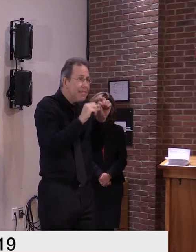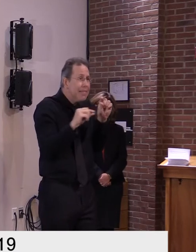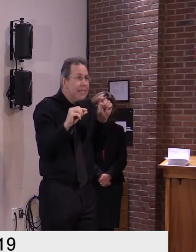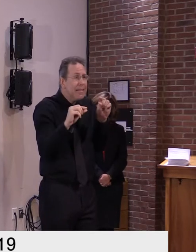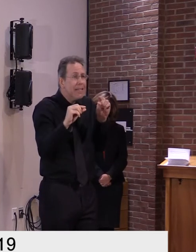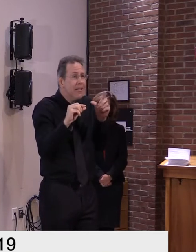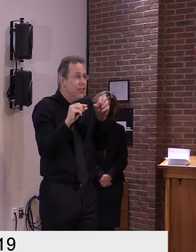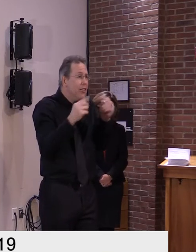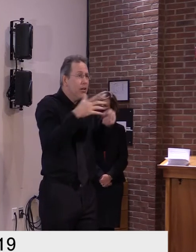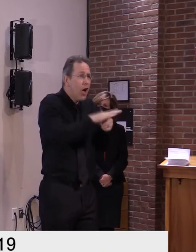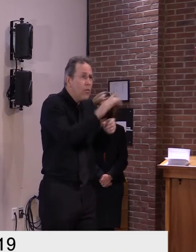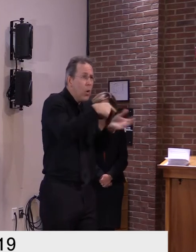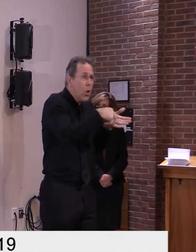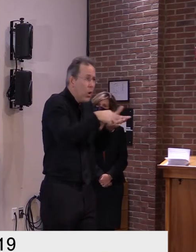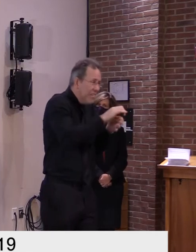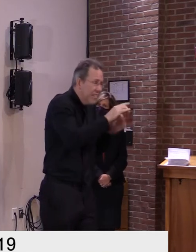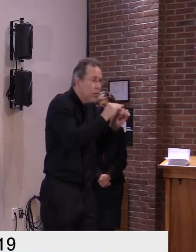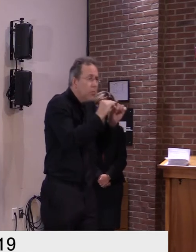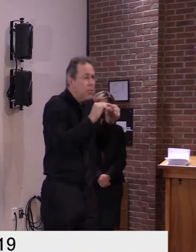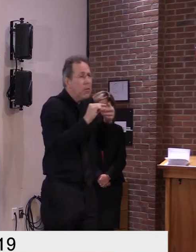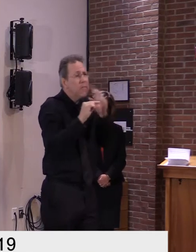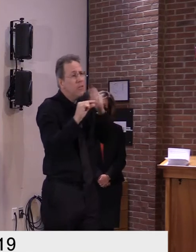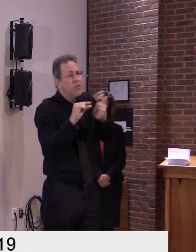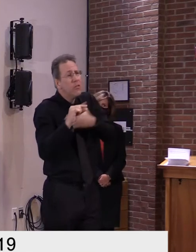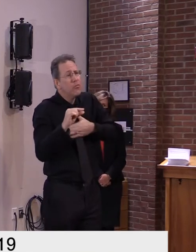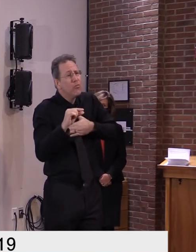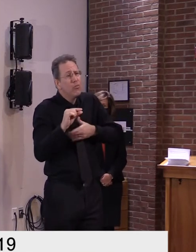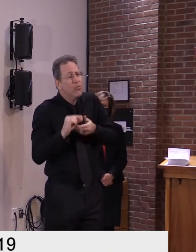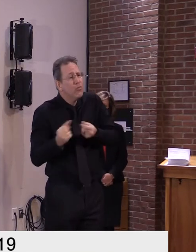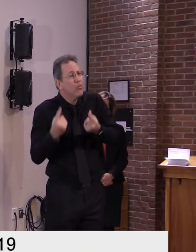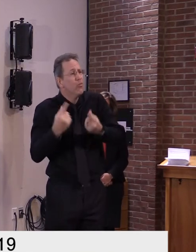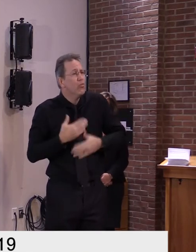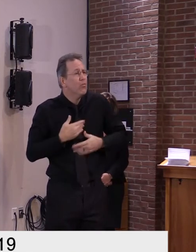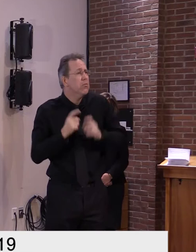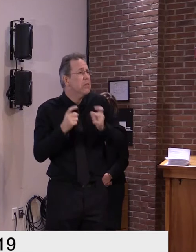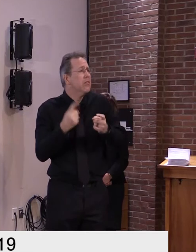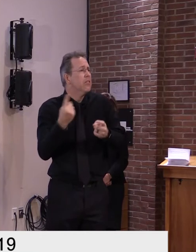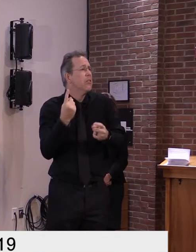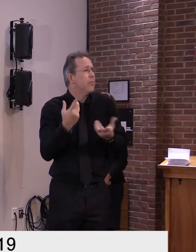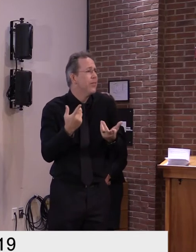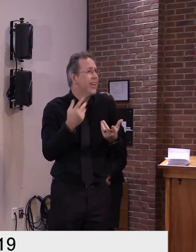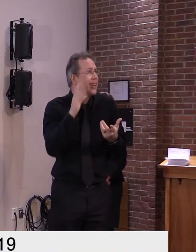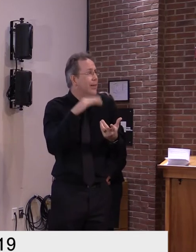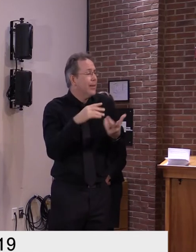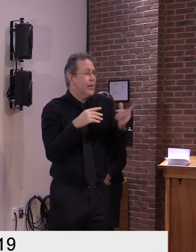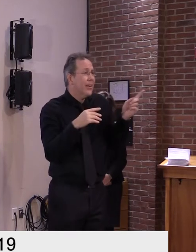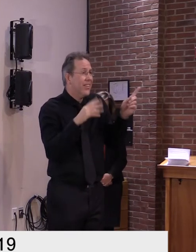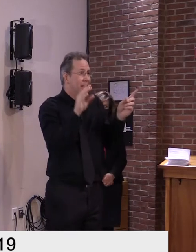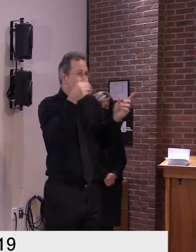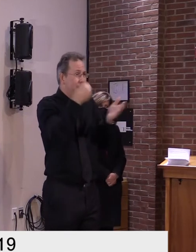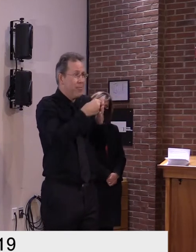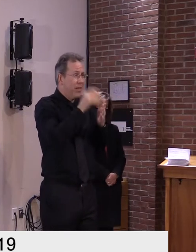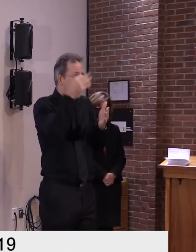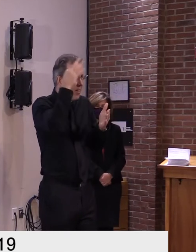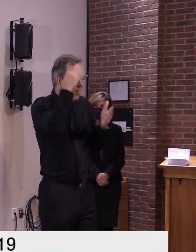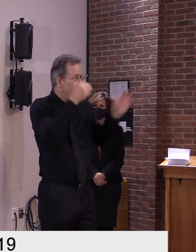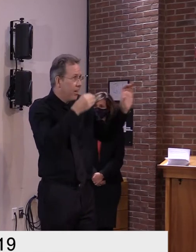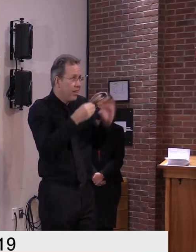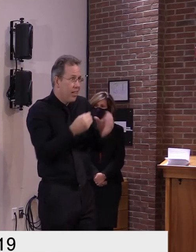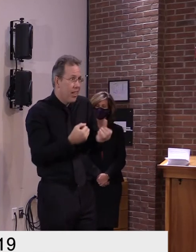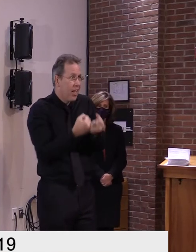see what they do with it. But again, injecting that amount of money into the economy over the next month or